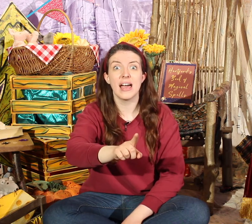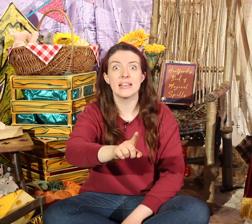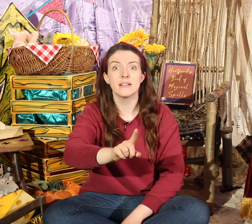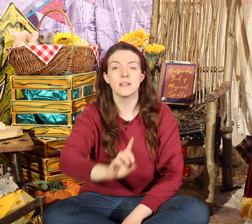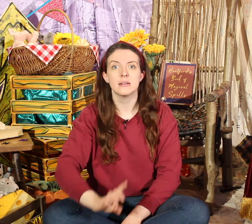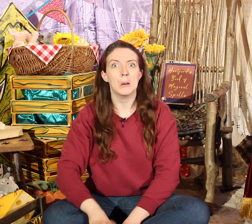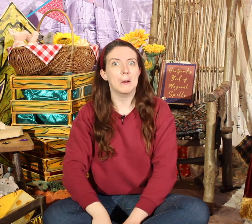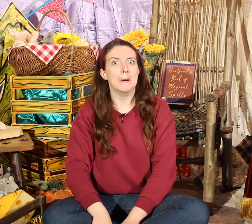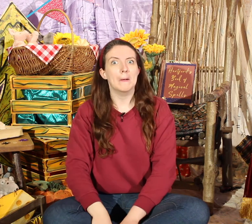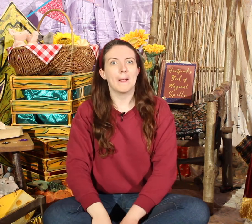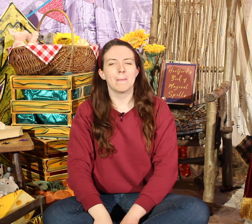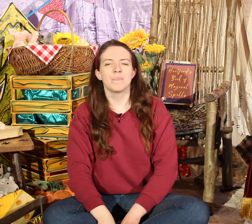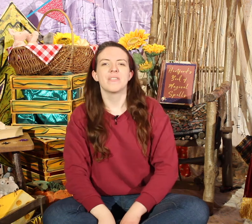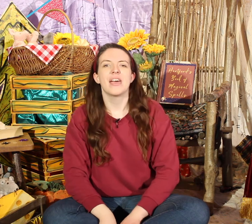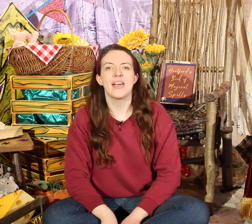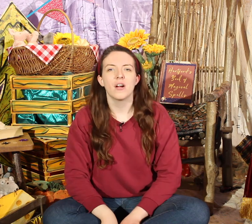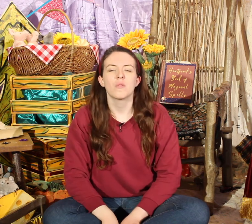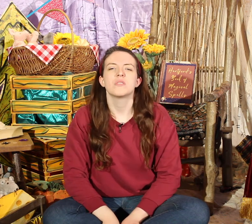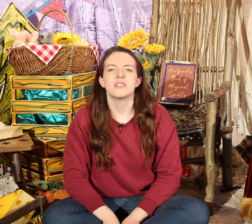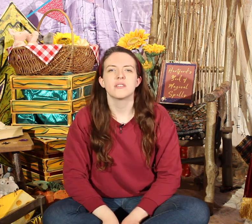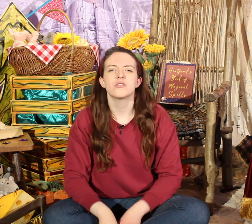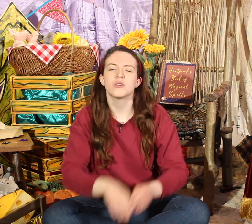line. The hare was still snoring.